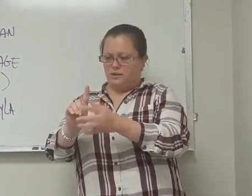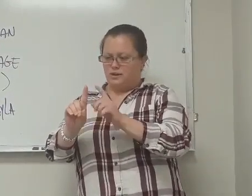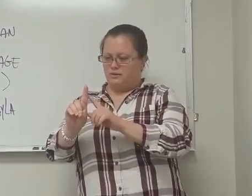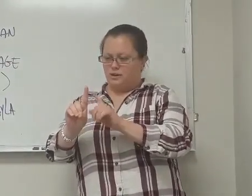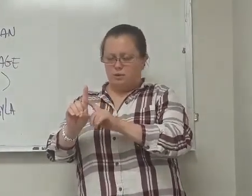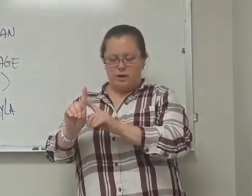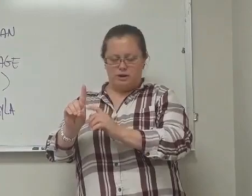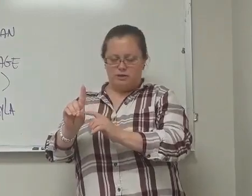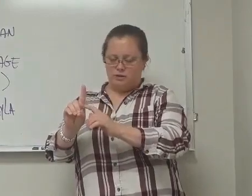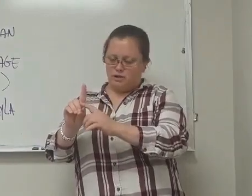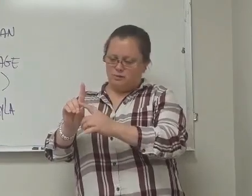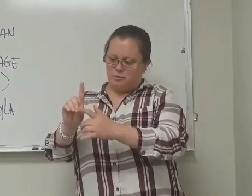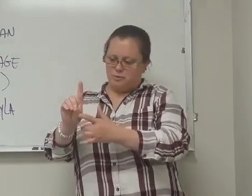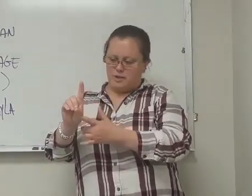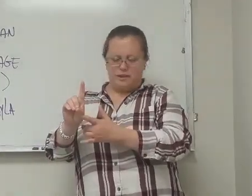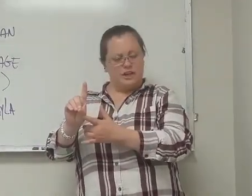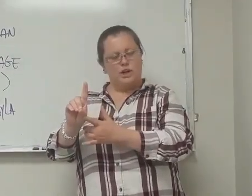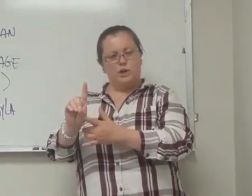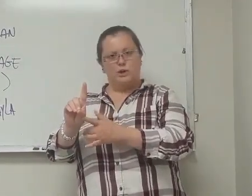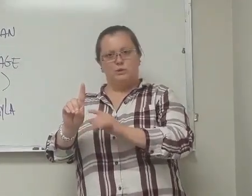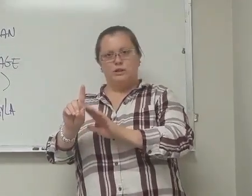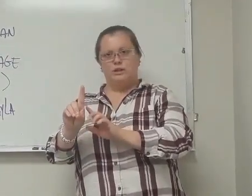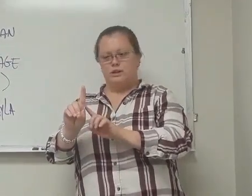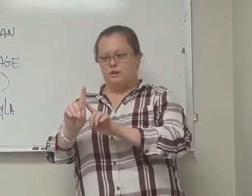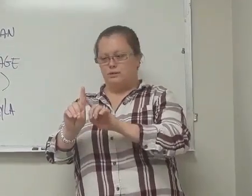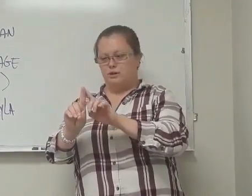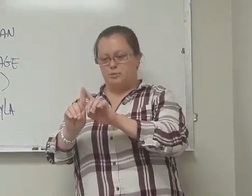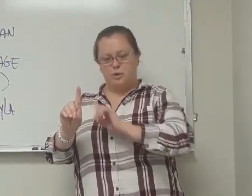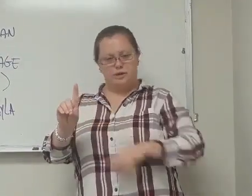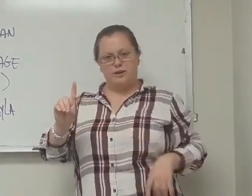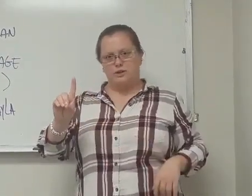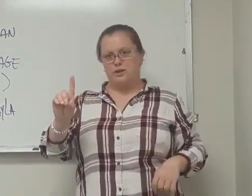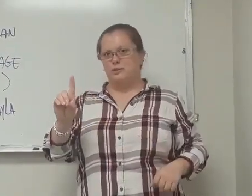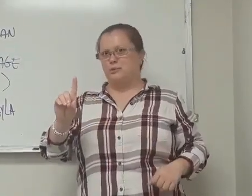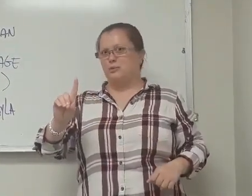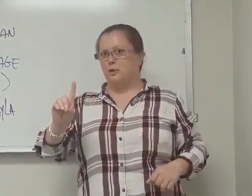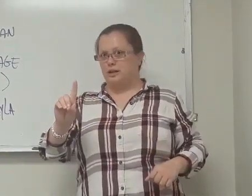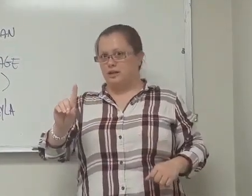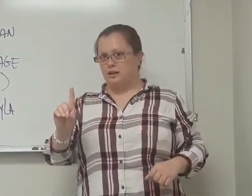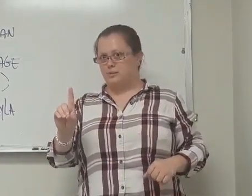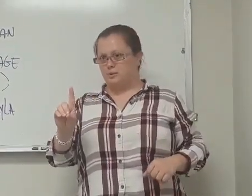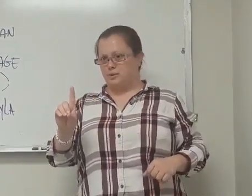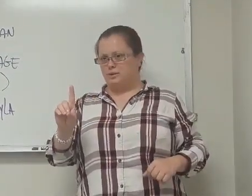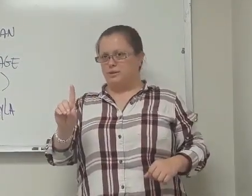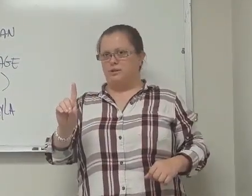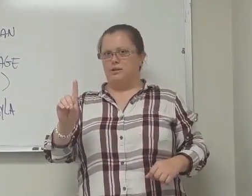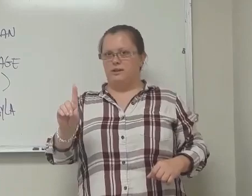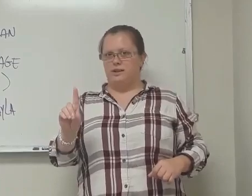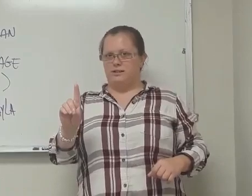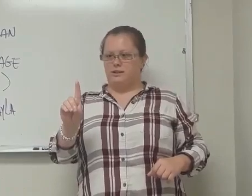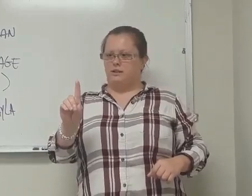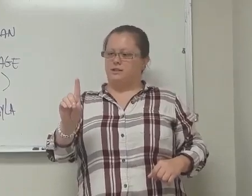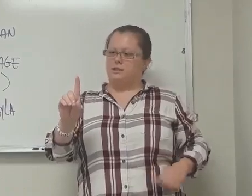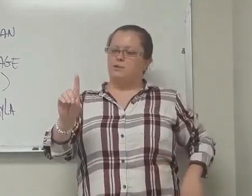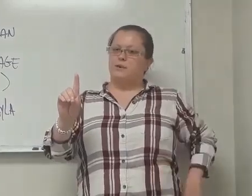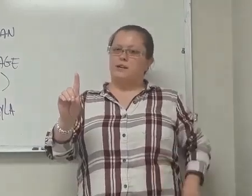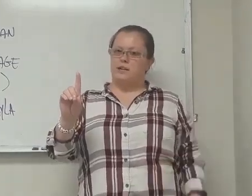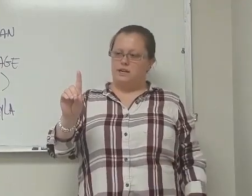except for your pointer, are going to make like an O, and then your pointer finger is going to be pointing up. Next letter is going to be E,